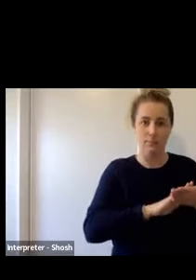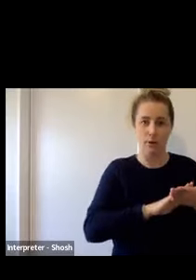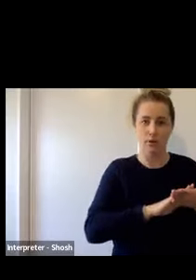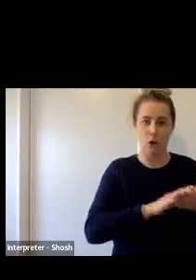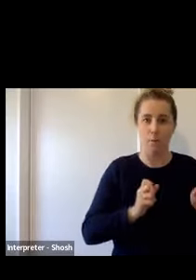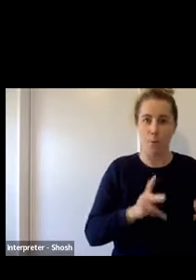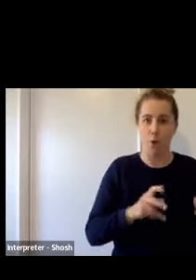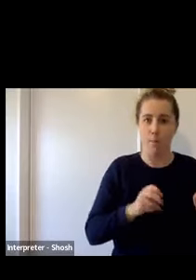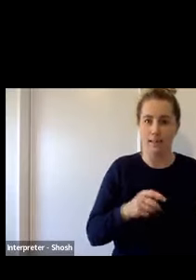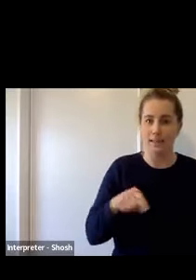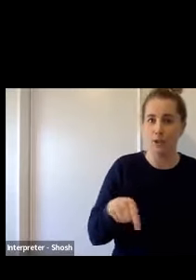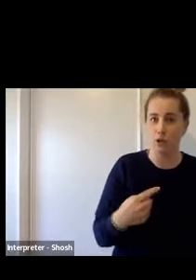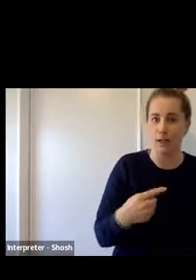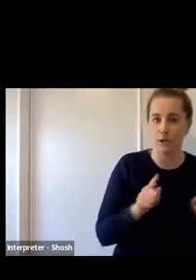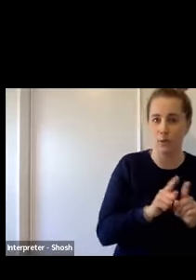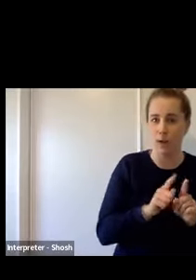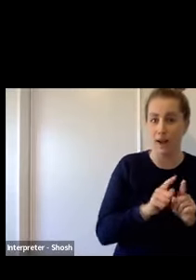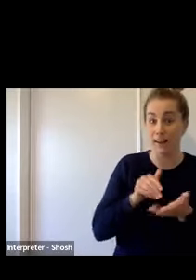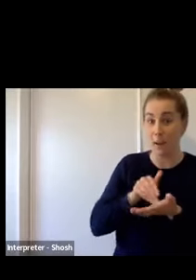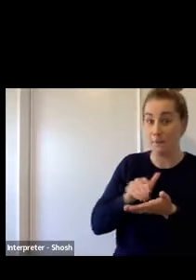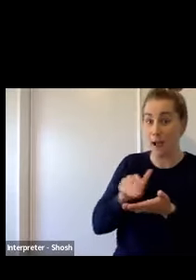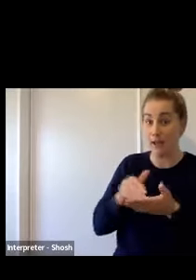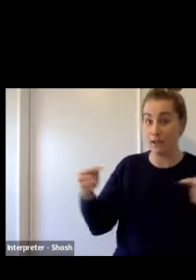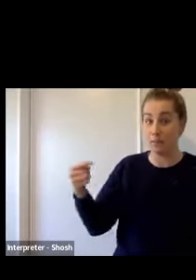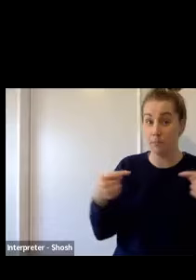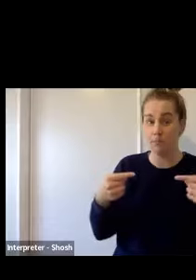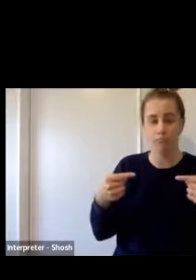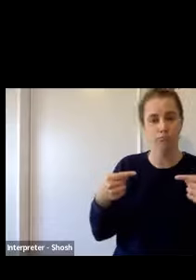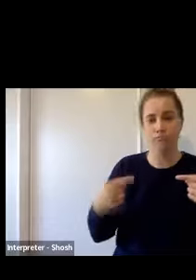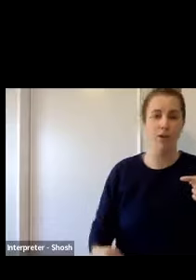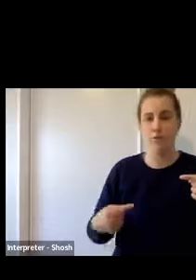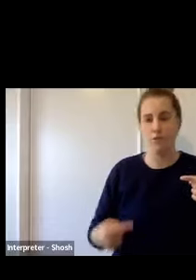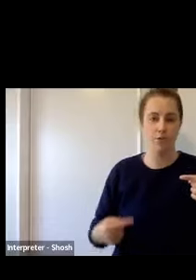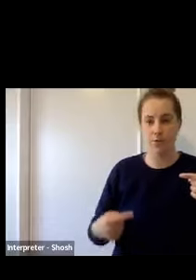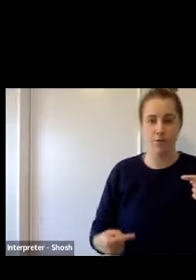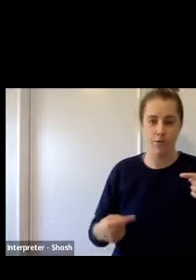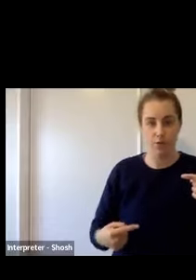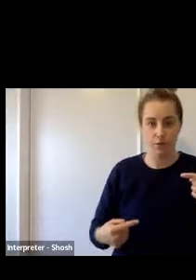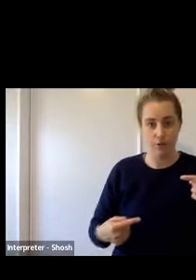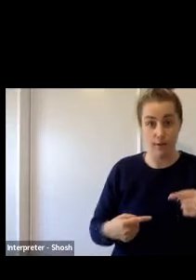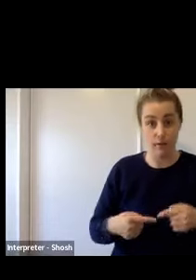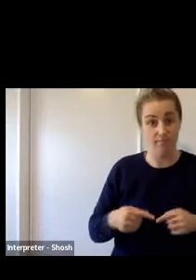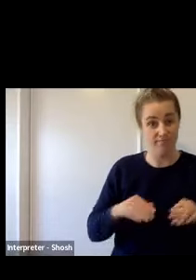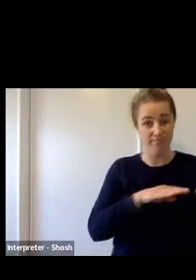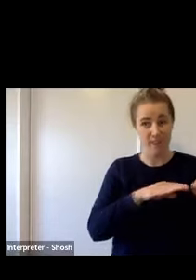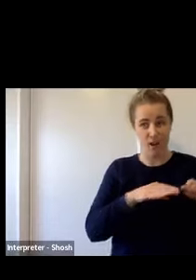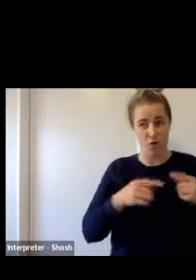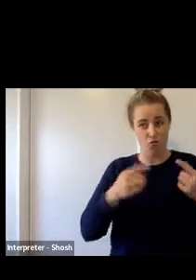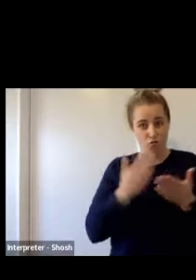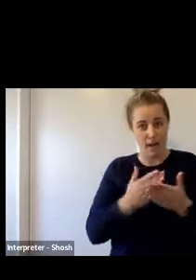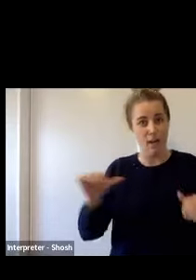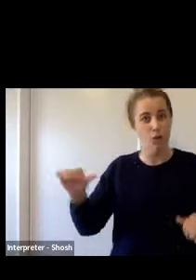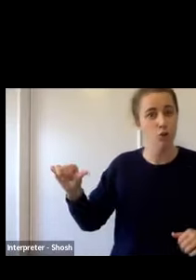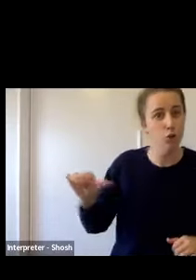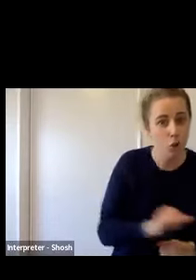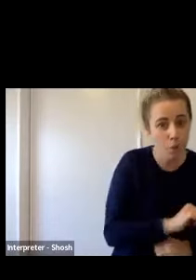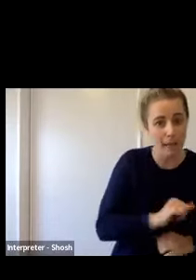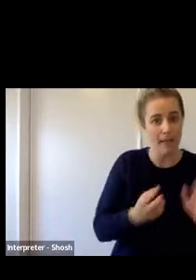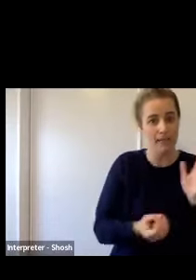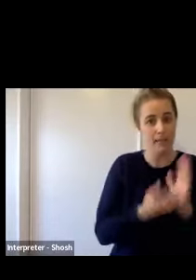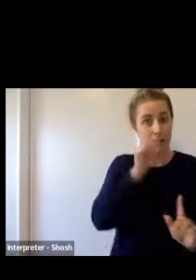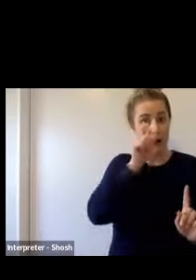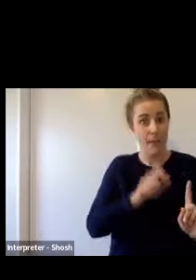the market to meet this need is failing. It would seem to be common sense that developers would supply a